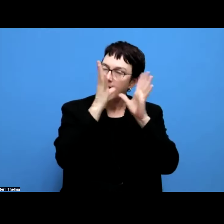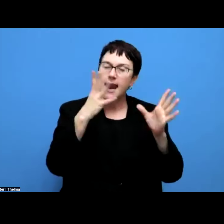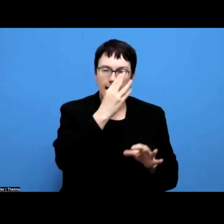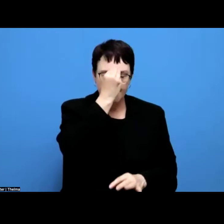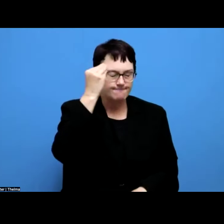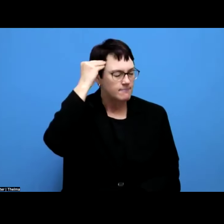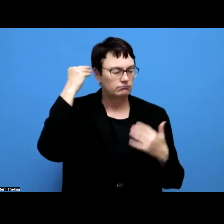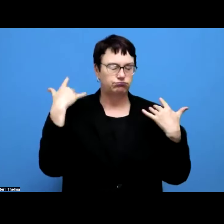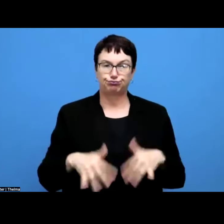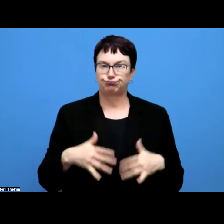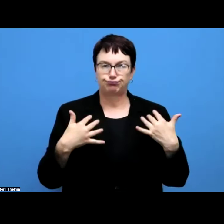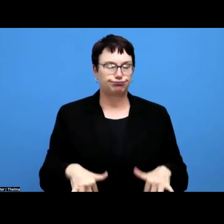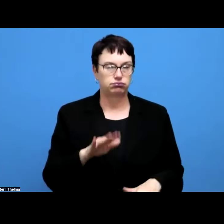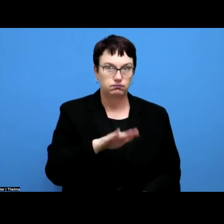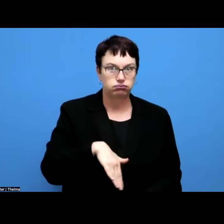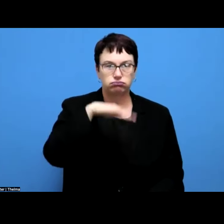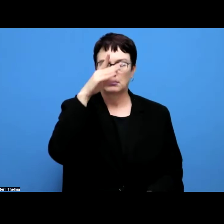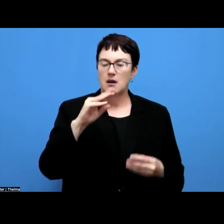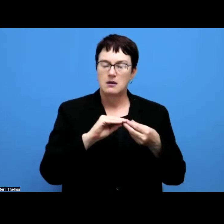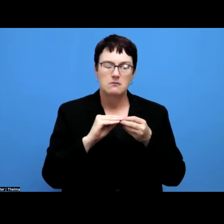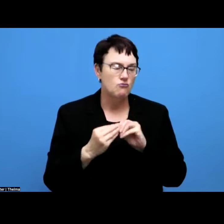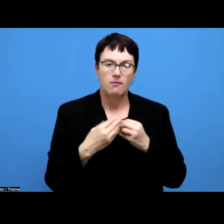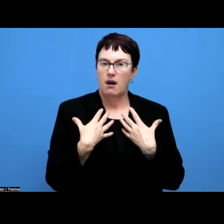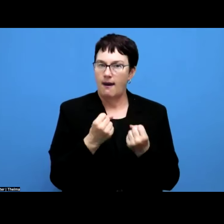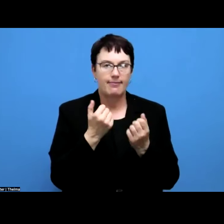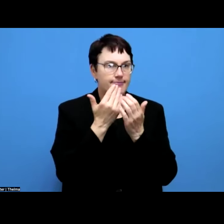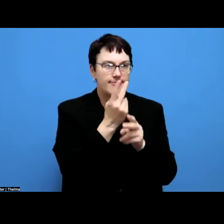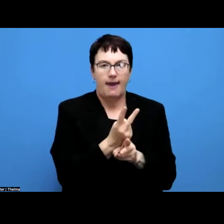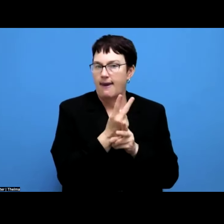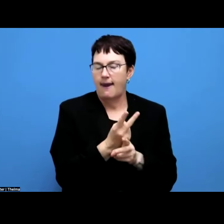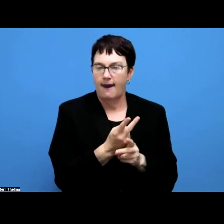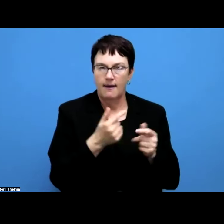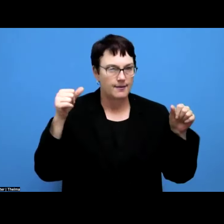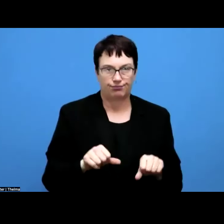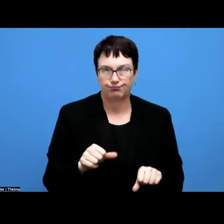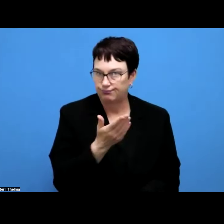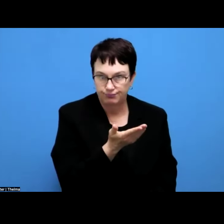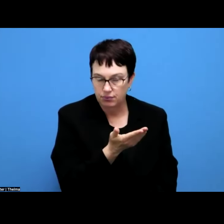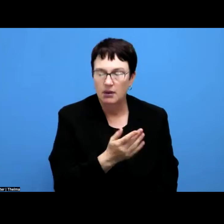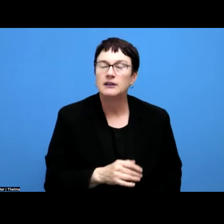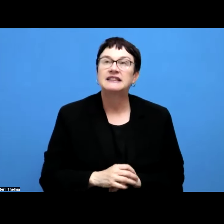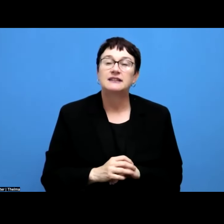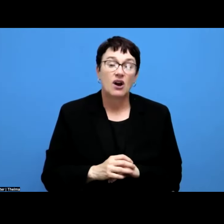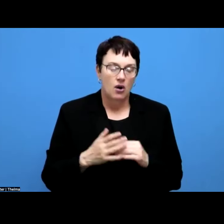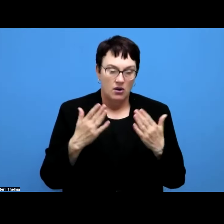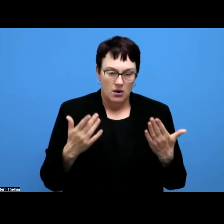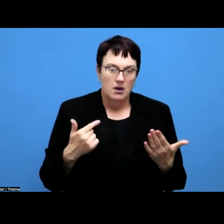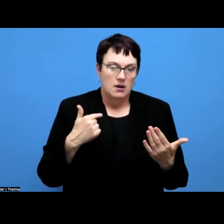concerns regarding the affordability of healthcare, specifically drawing from our global report, Our Say in Our